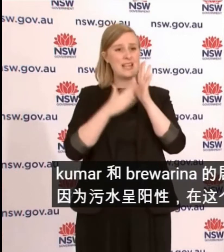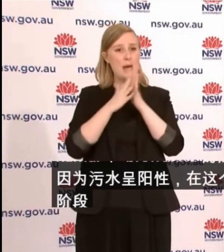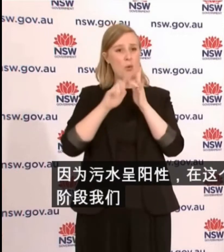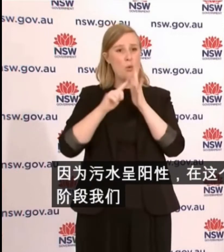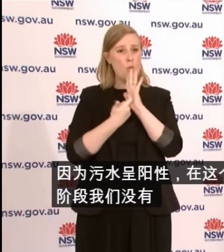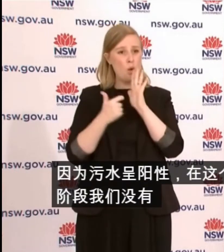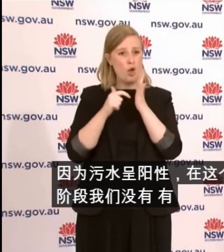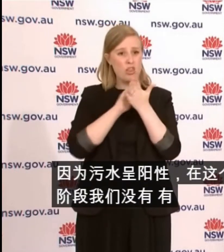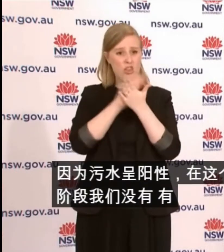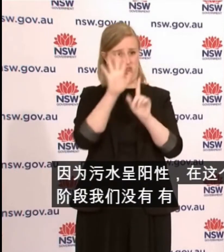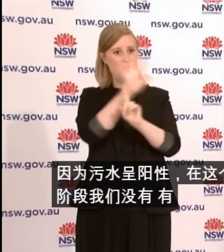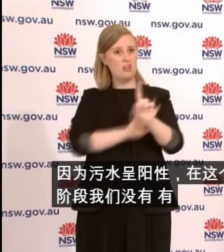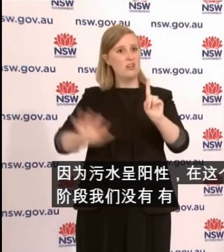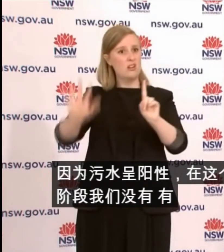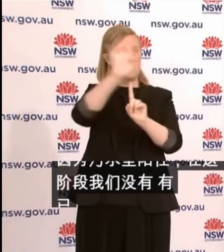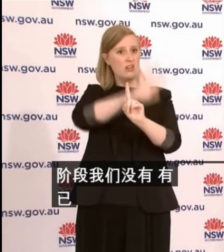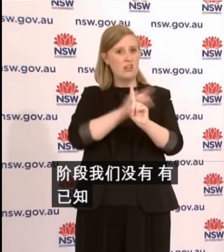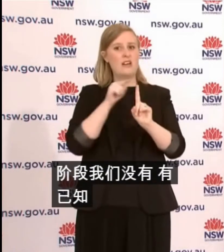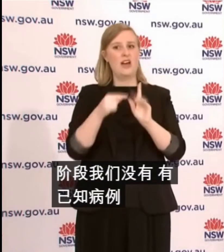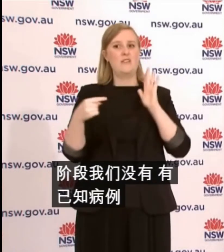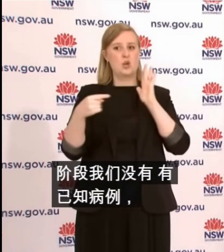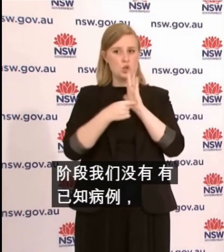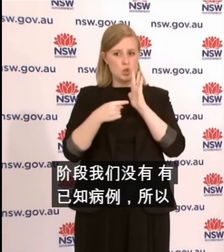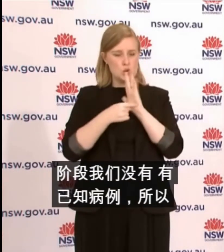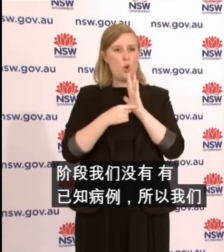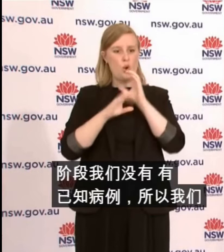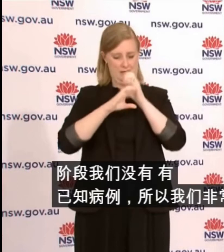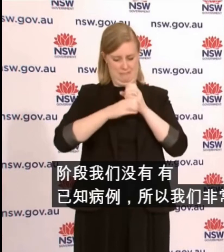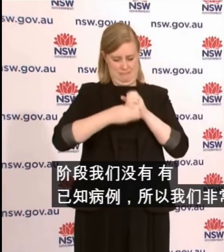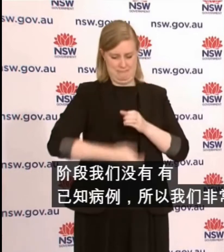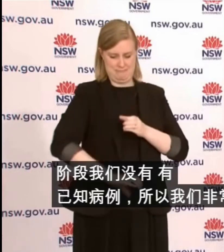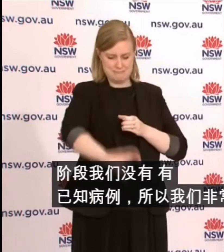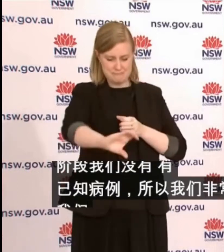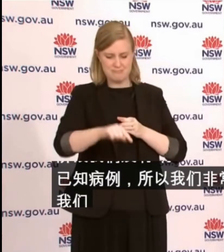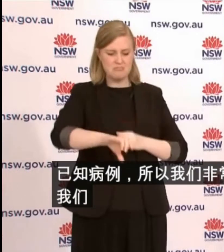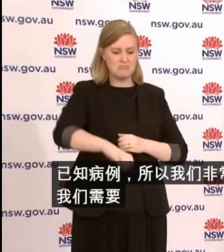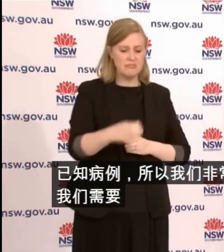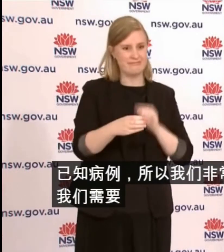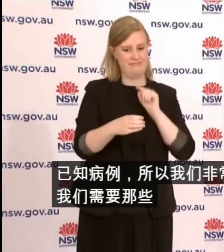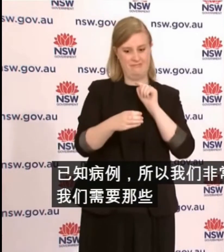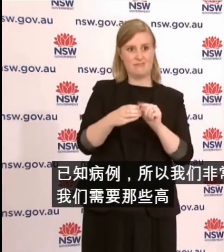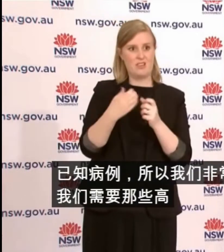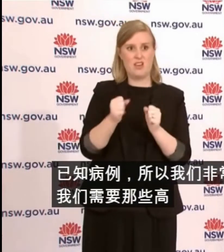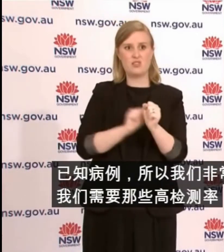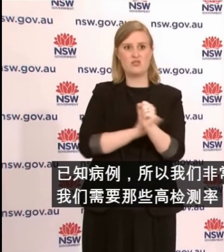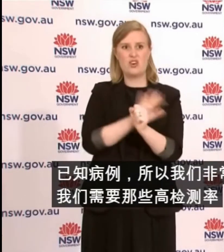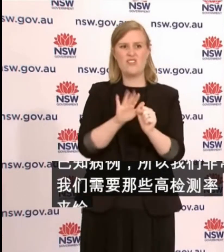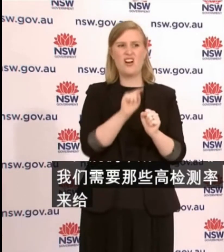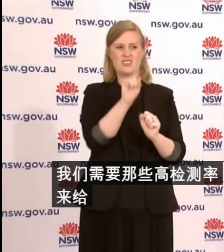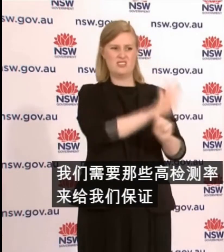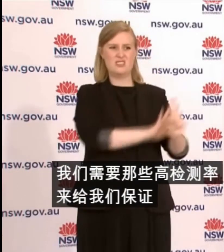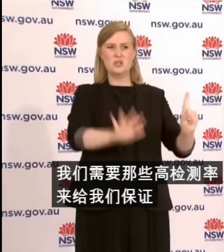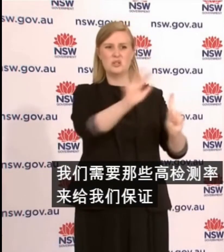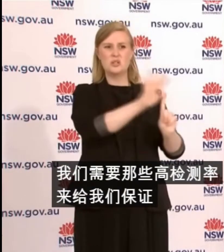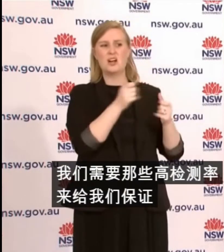at this stage we don't have known cases. So we are very concerned and we need to have those high testing rates to give us